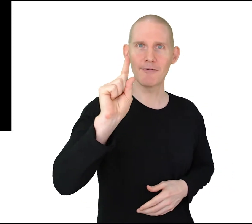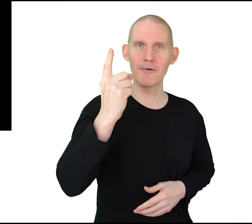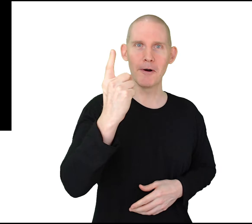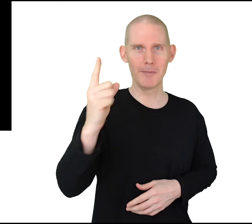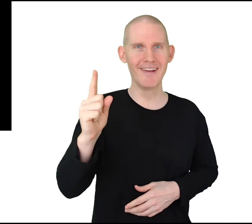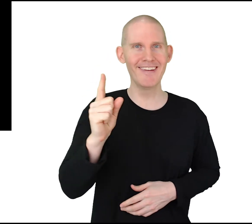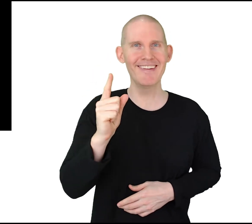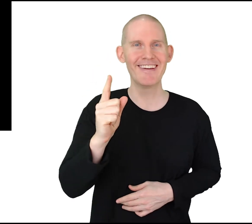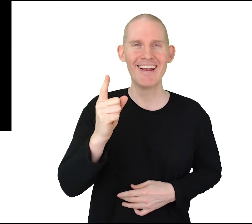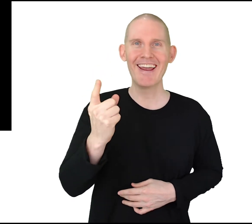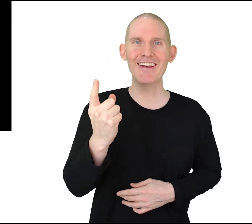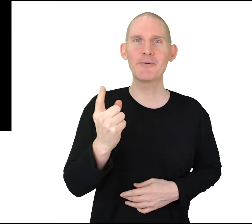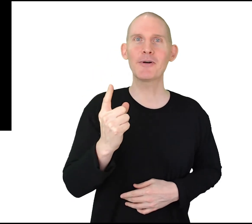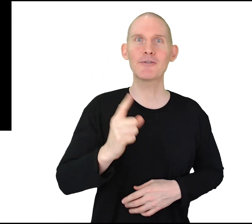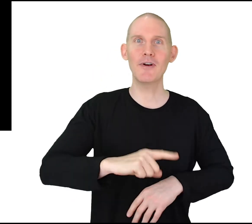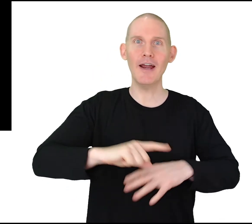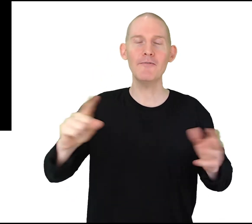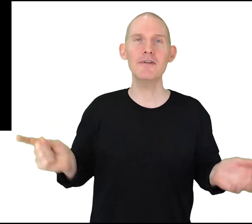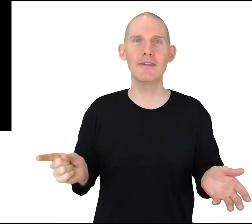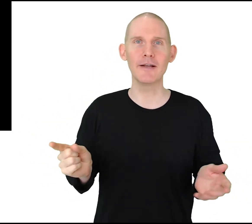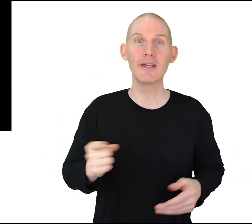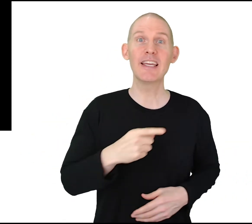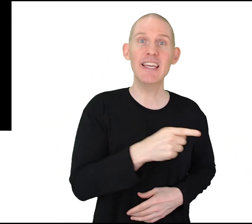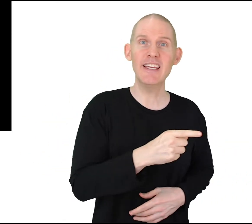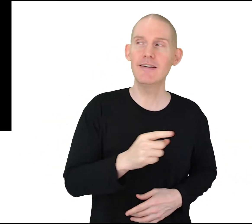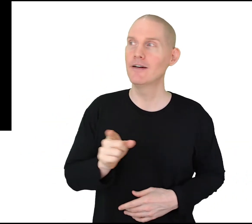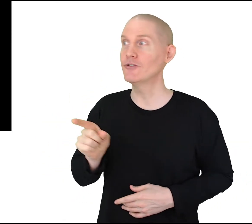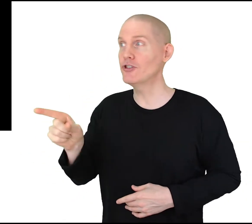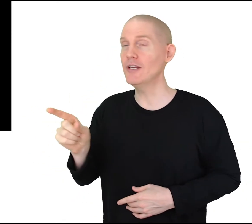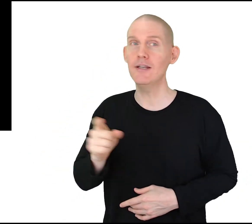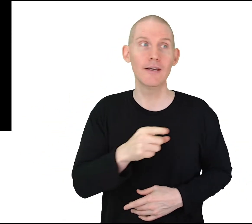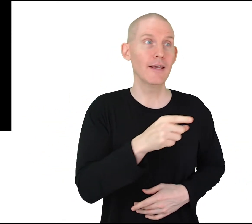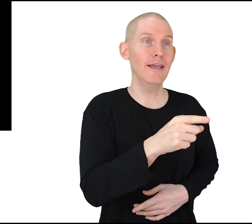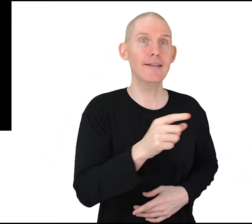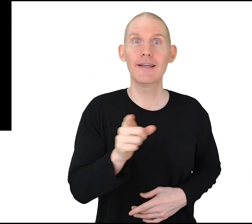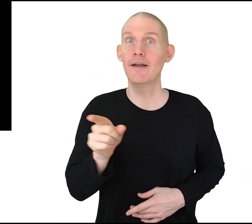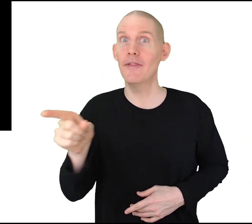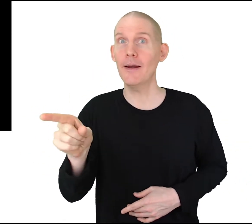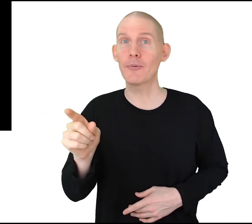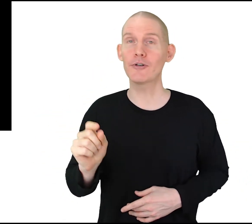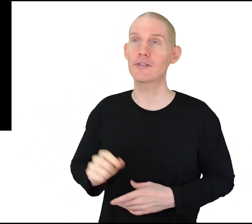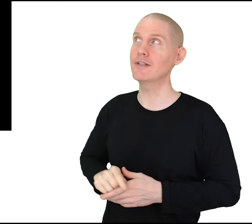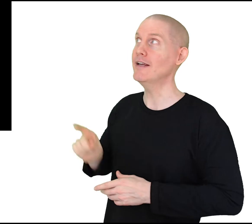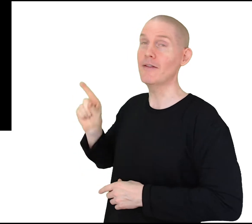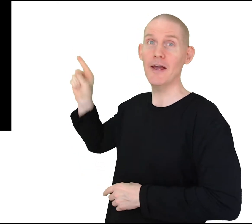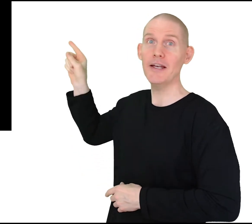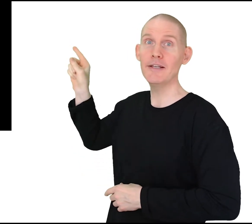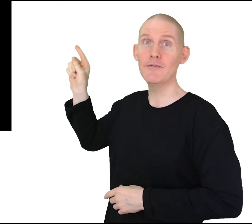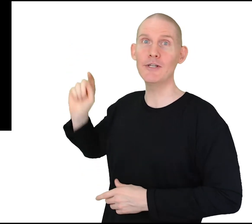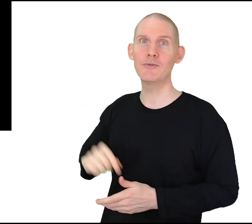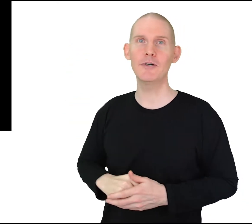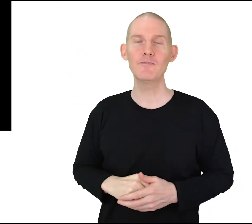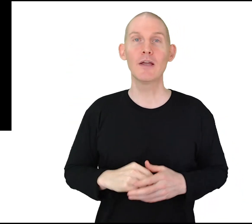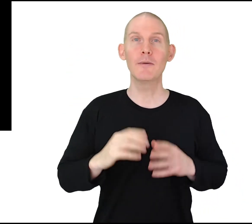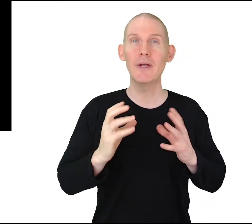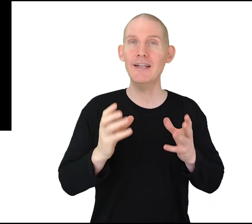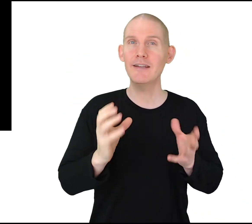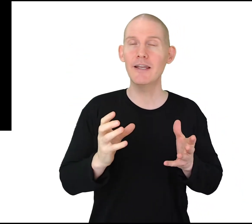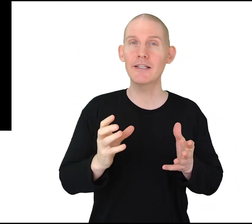form, and it works for everything. He, she, it, that person, that individual. The main thing is that it's